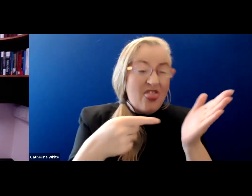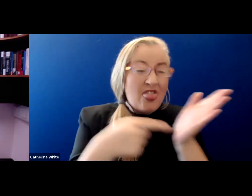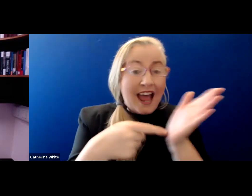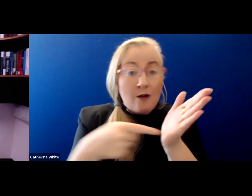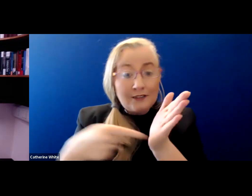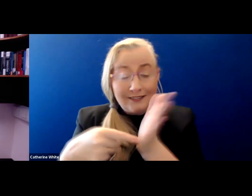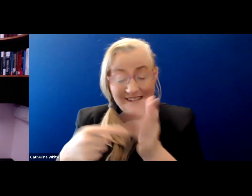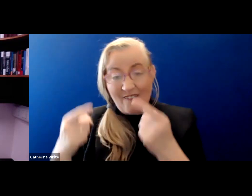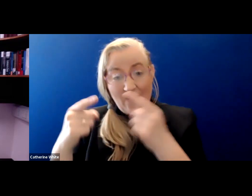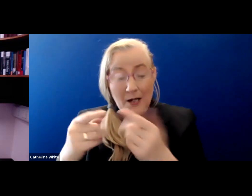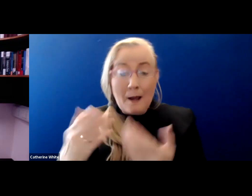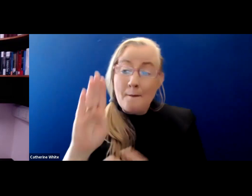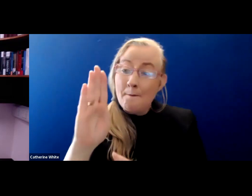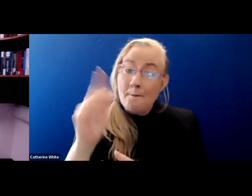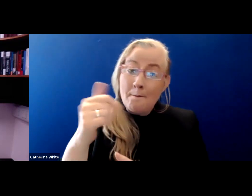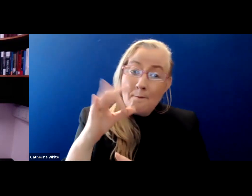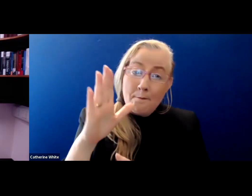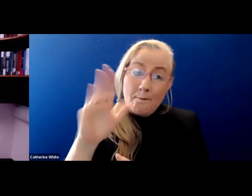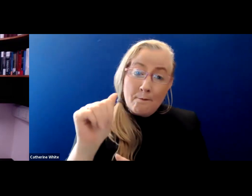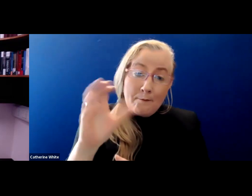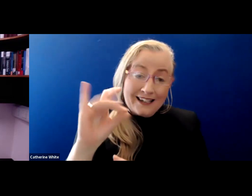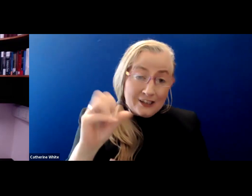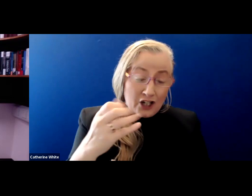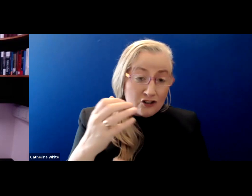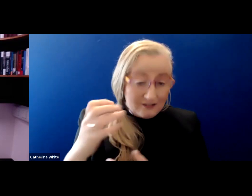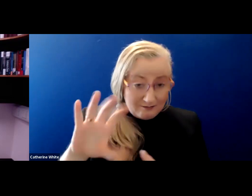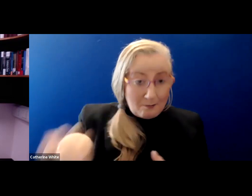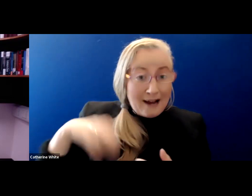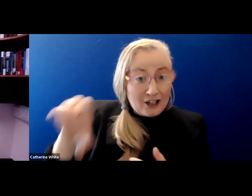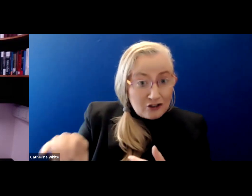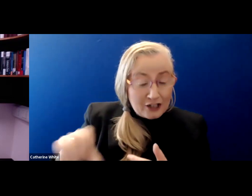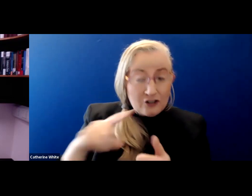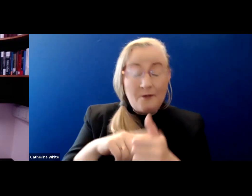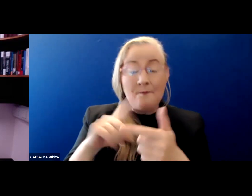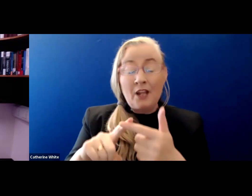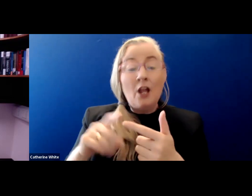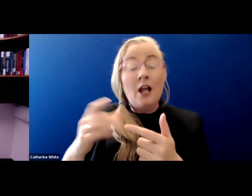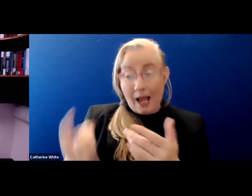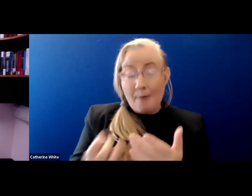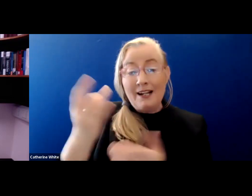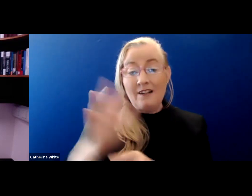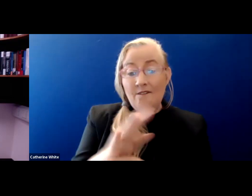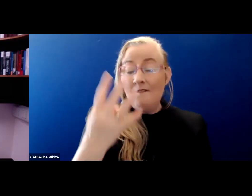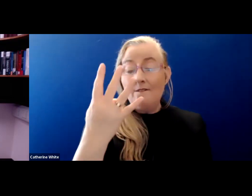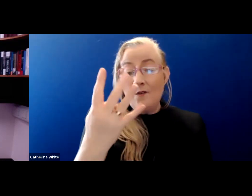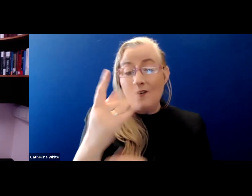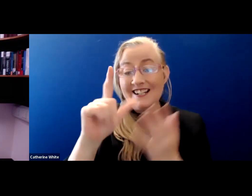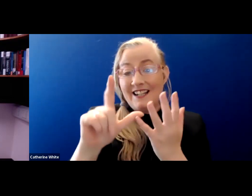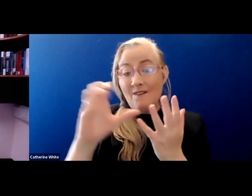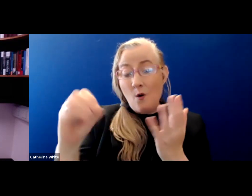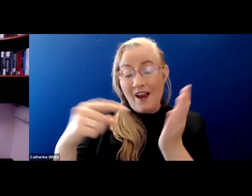victims. In Bangladesh and Myanmar, there's been representations made on behalf of